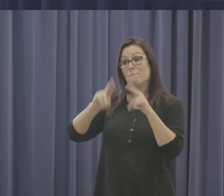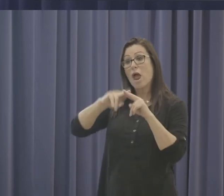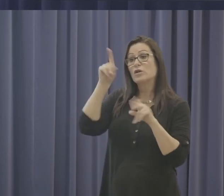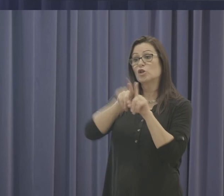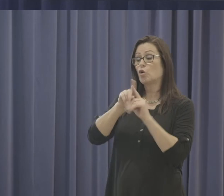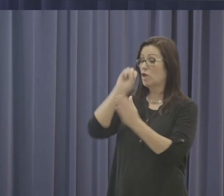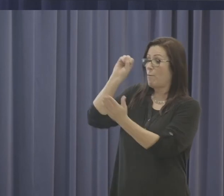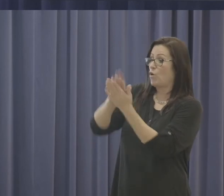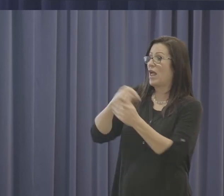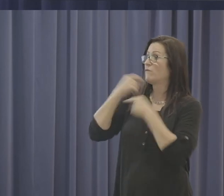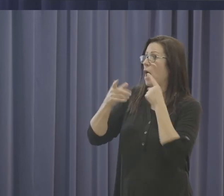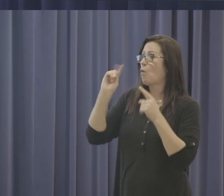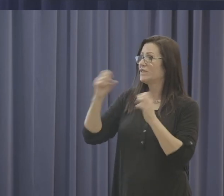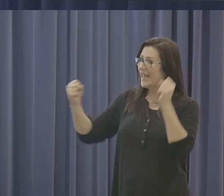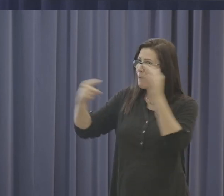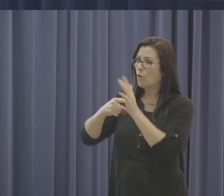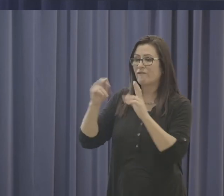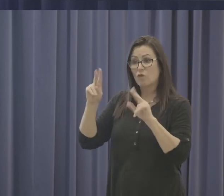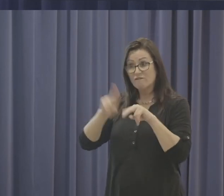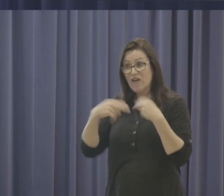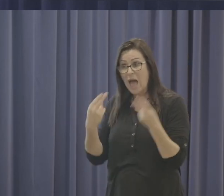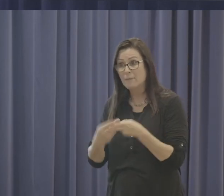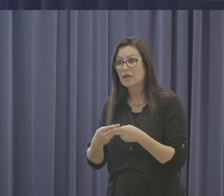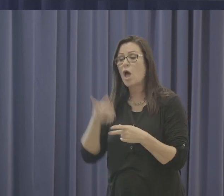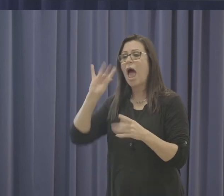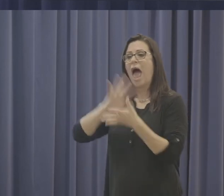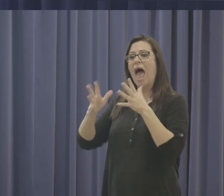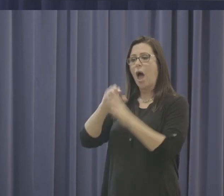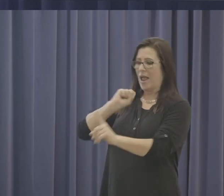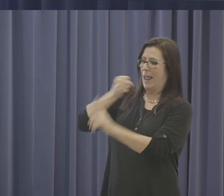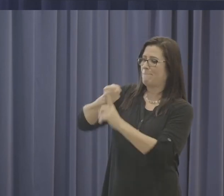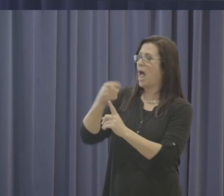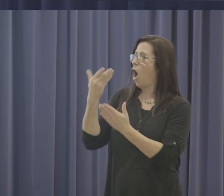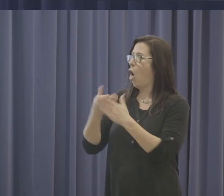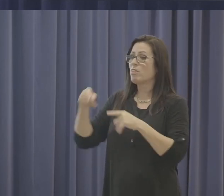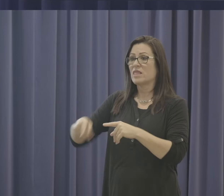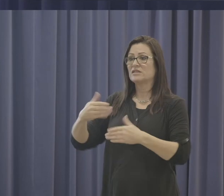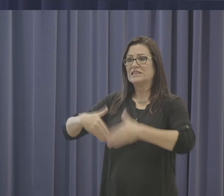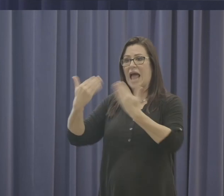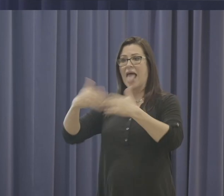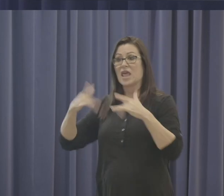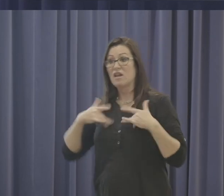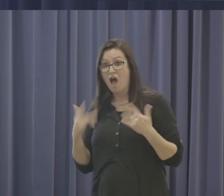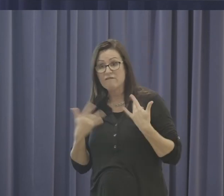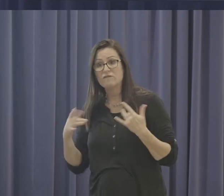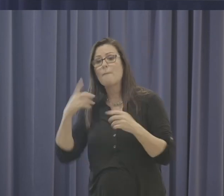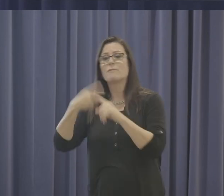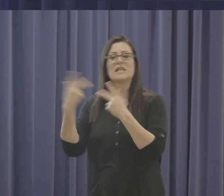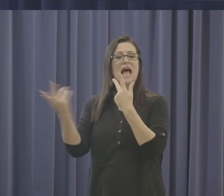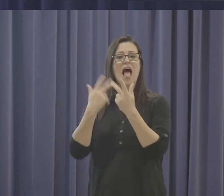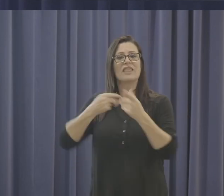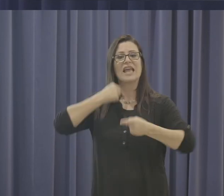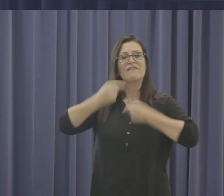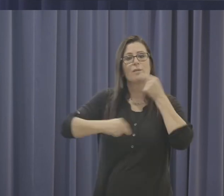family priorities, impact on the students' hearing on their daily life, and any other information that the